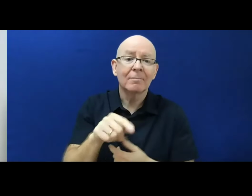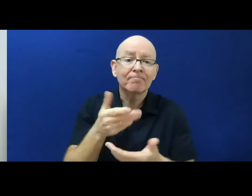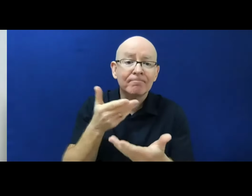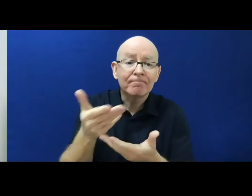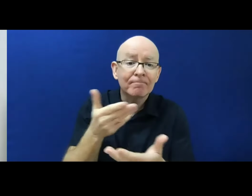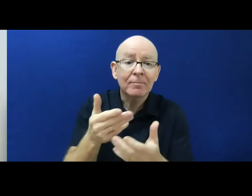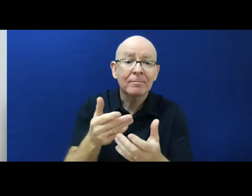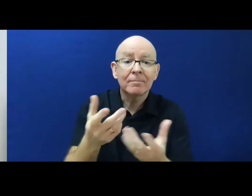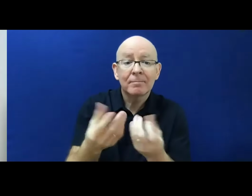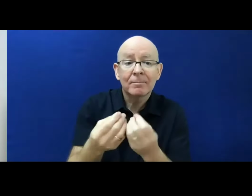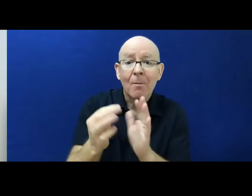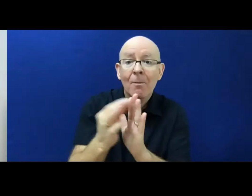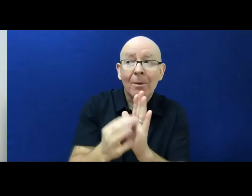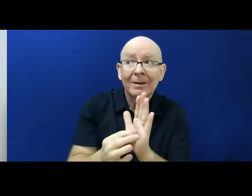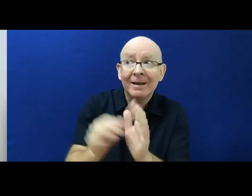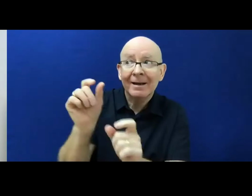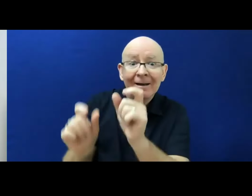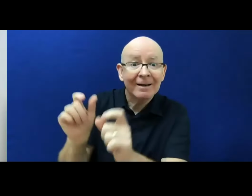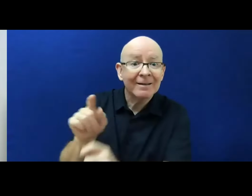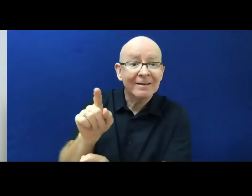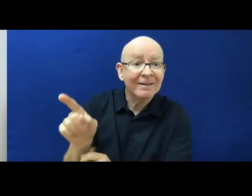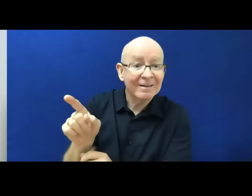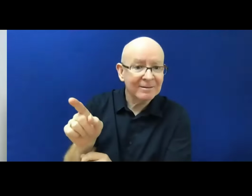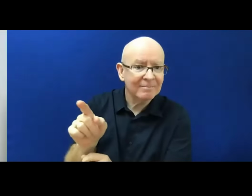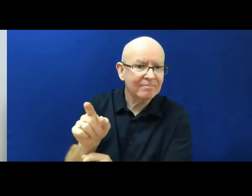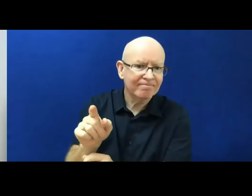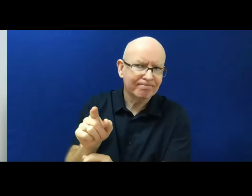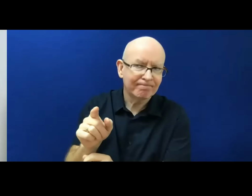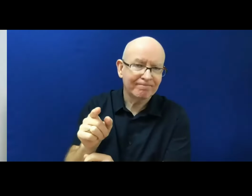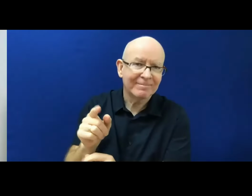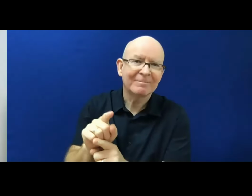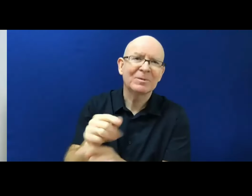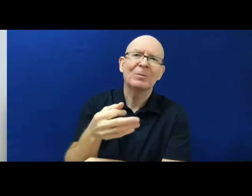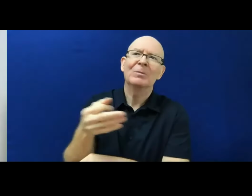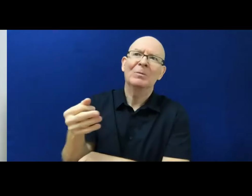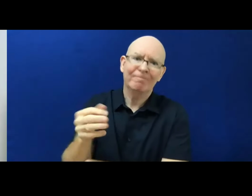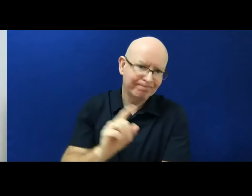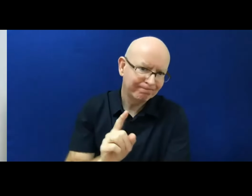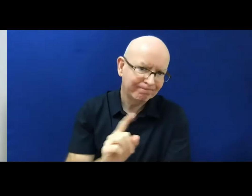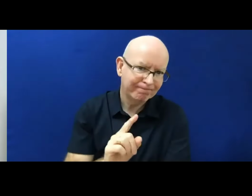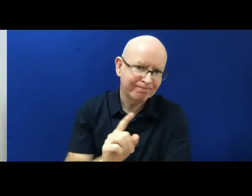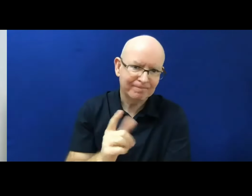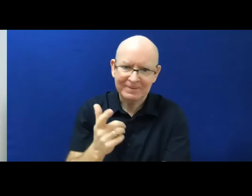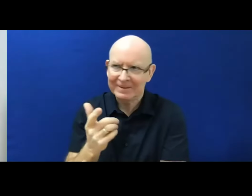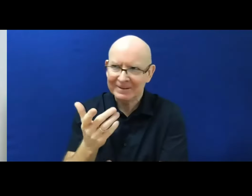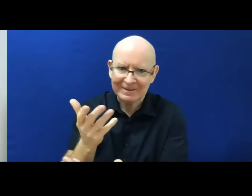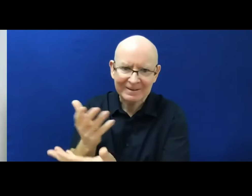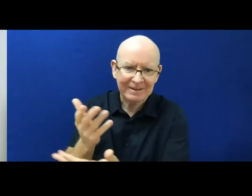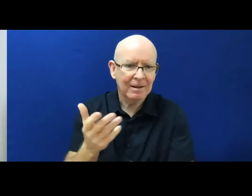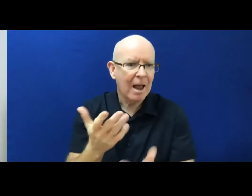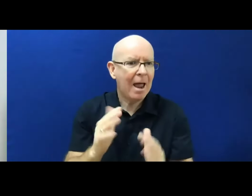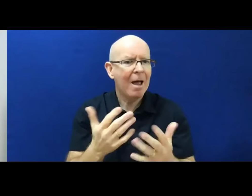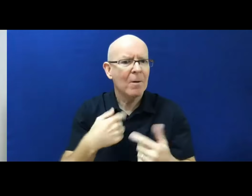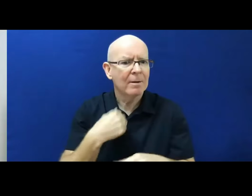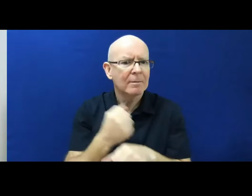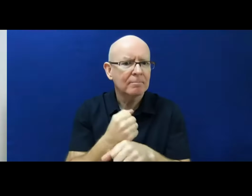your ideas, I get the CRPD, I get the standards of the CRPD. I need that we have problems. If we have